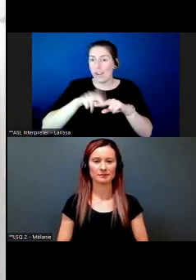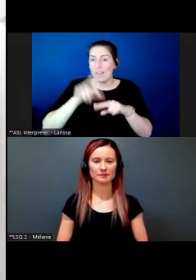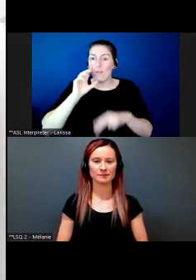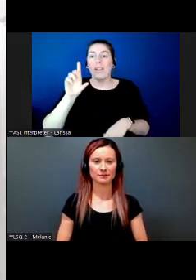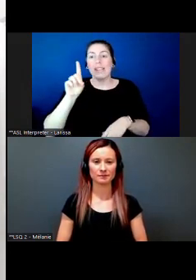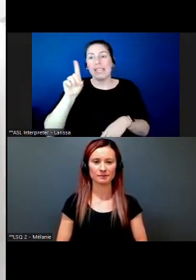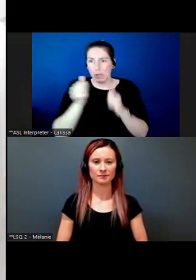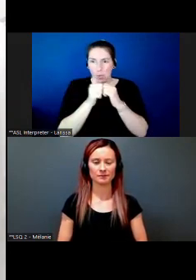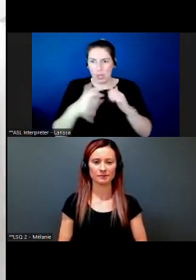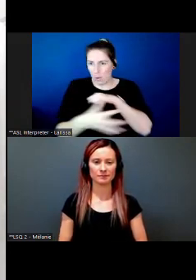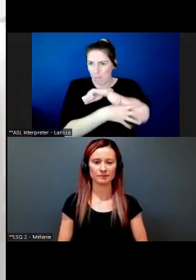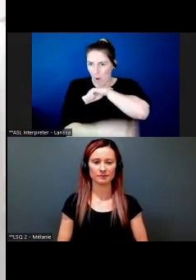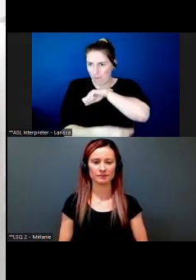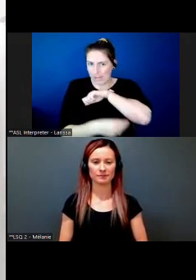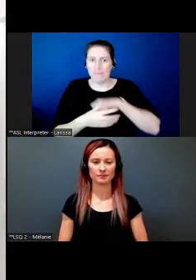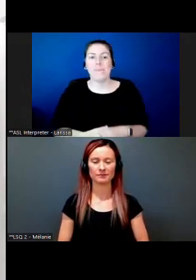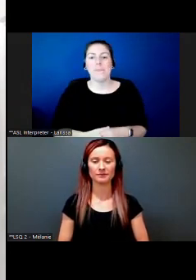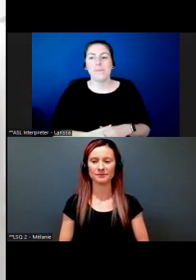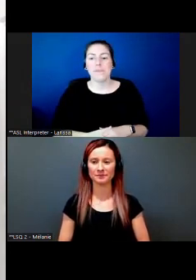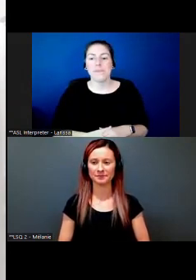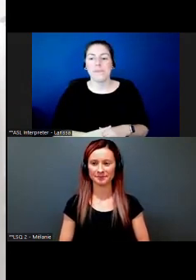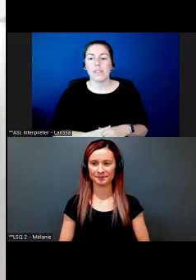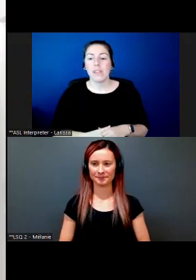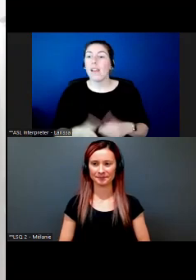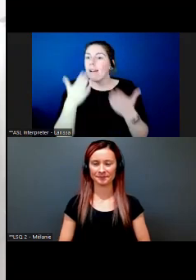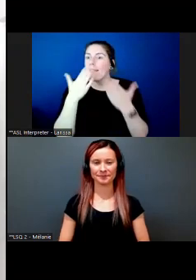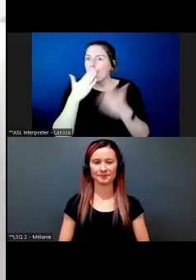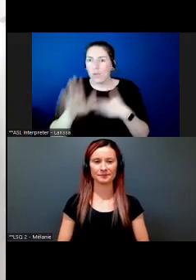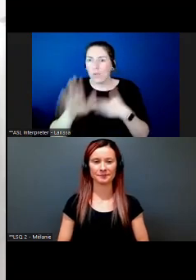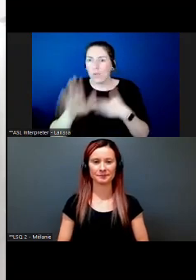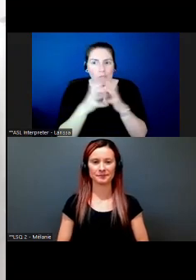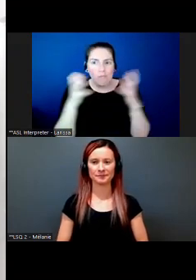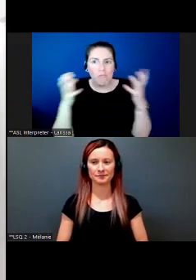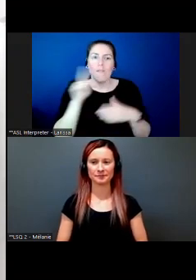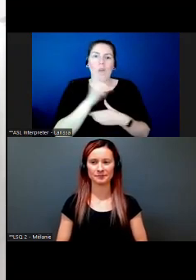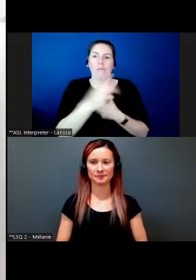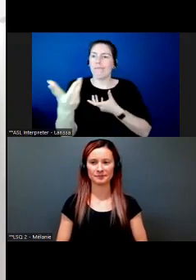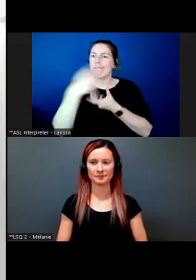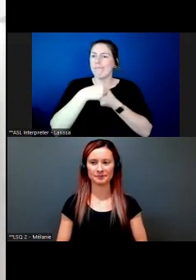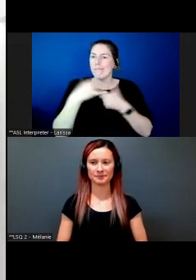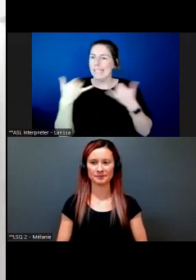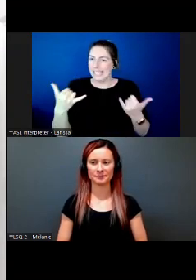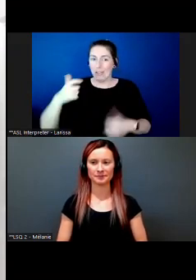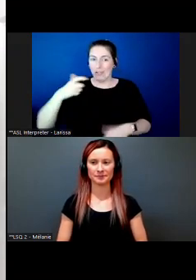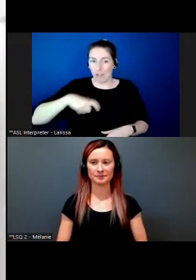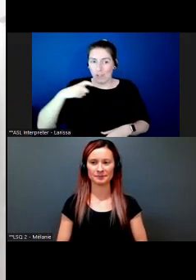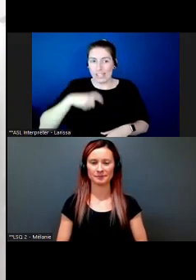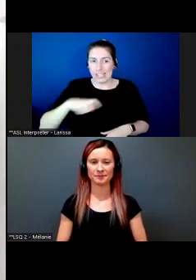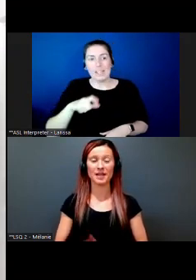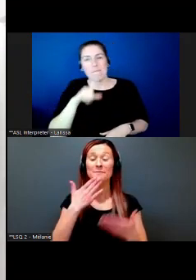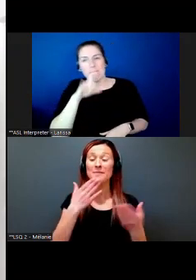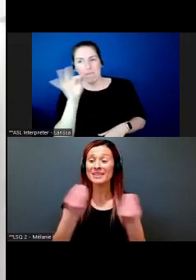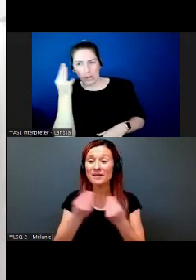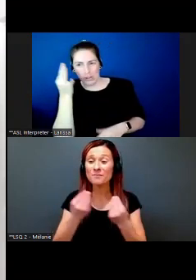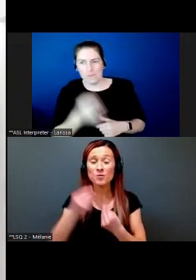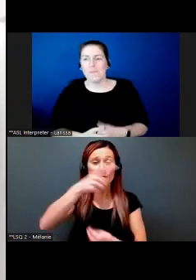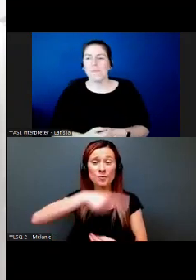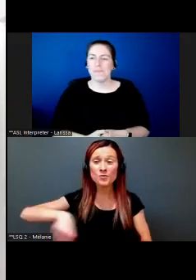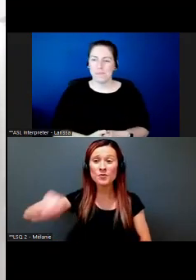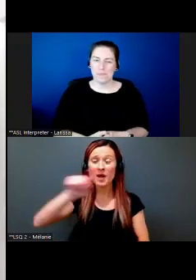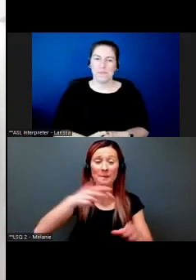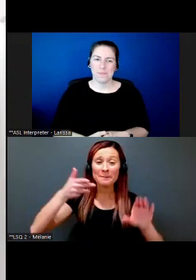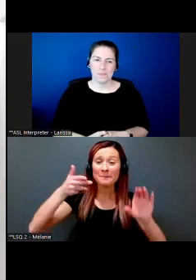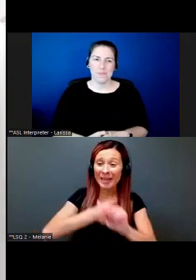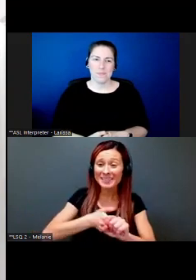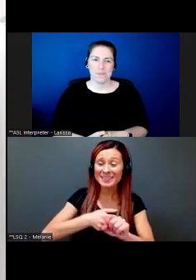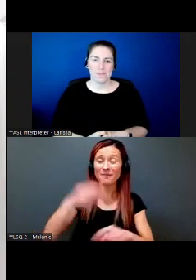Poverty movement. I want to thank you all for participating in today's conference. Merci beaucoup à tout le monde qui a participé dans la